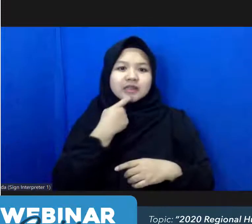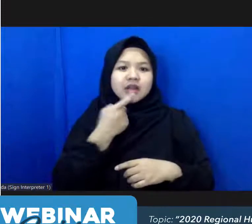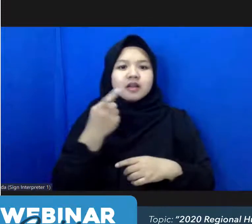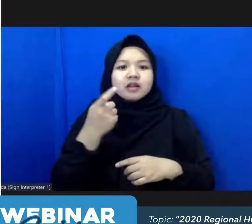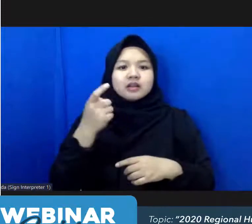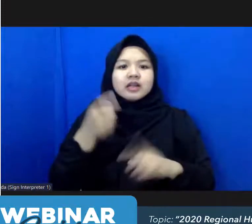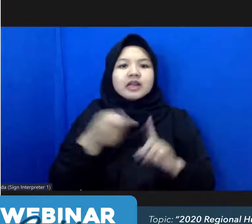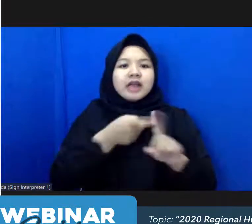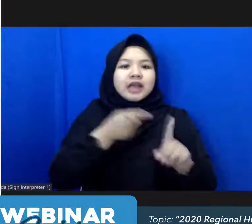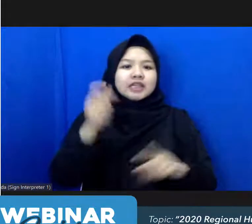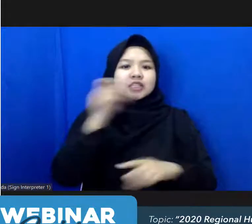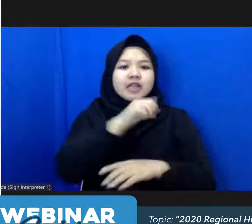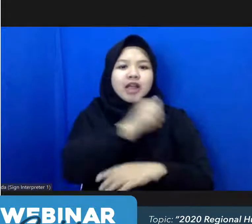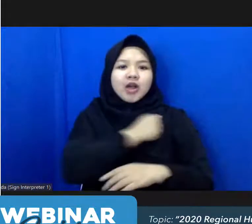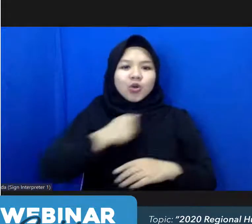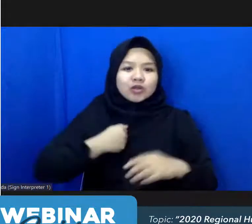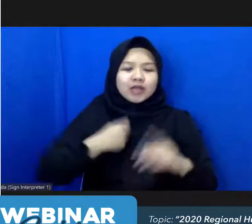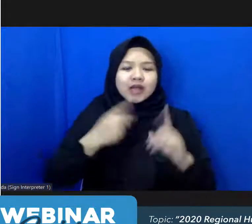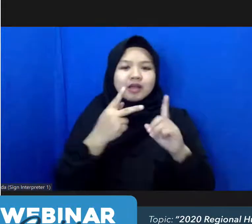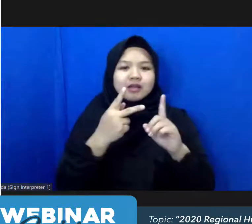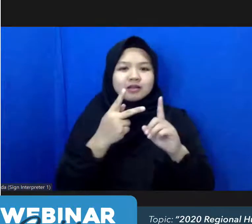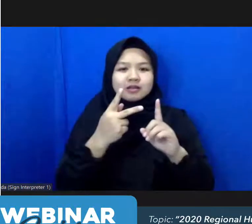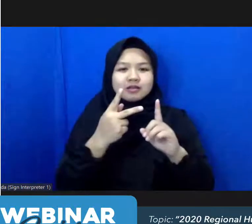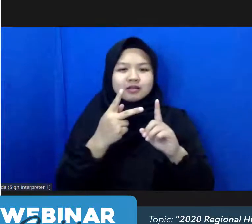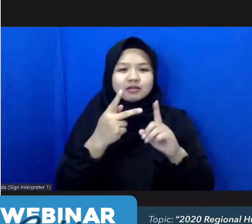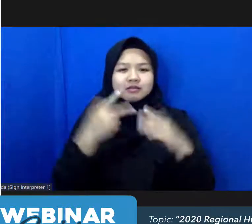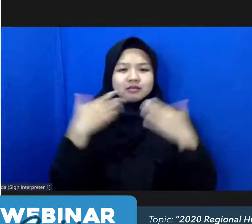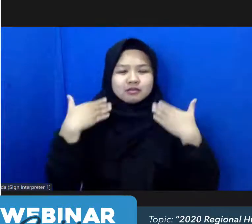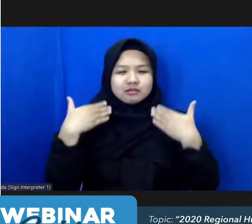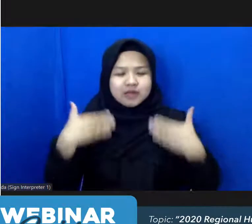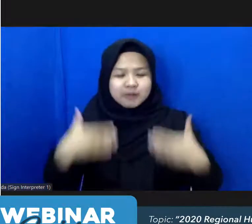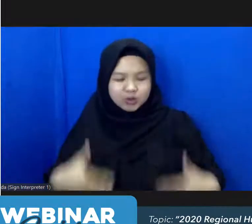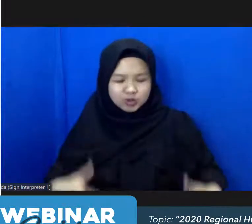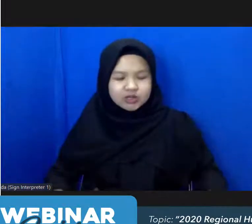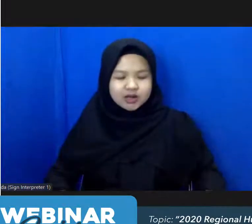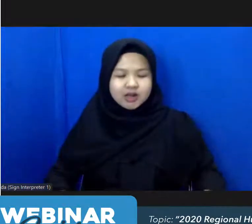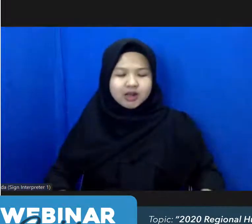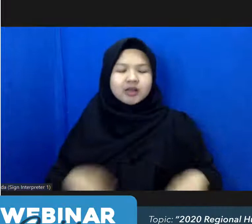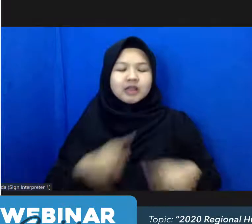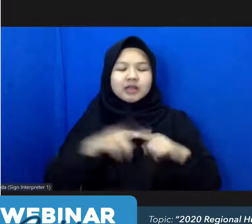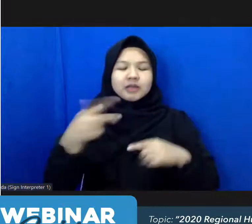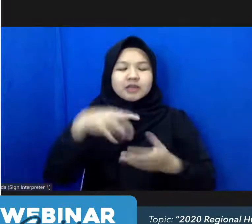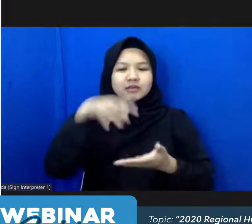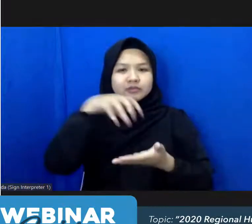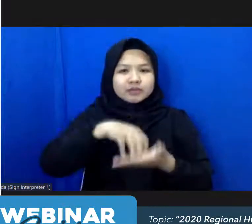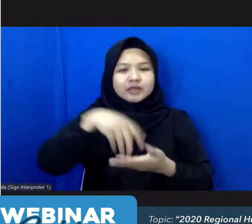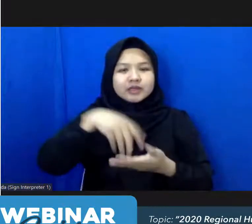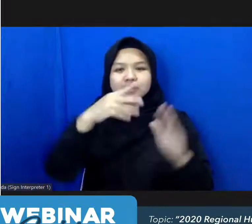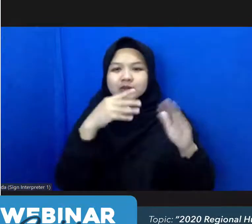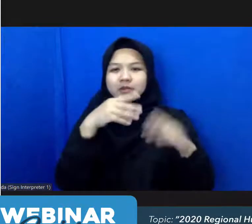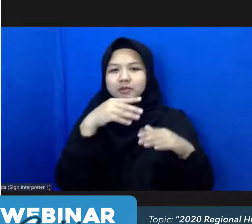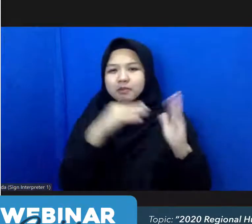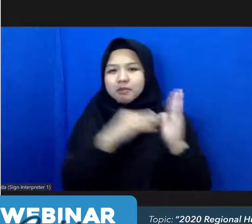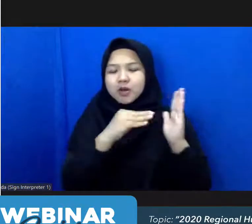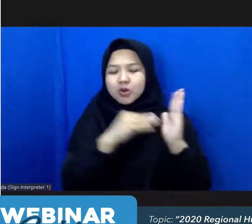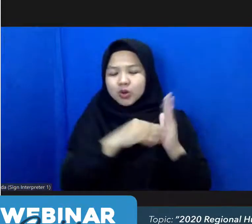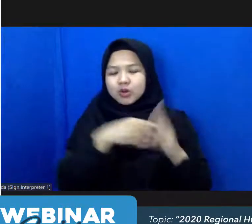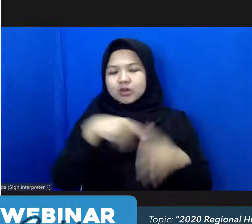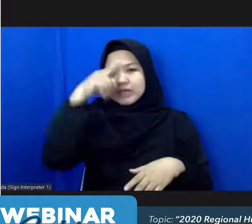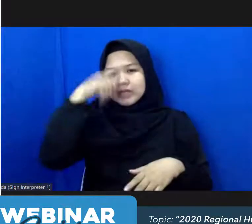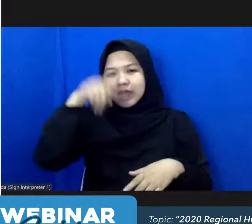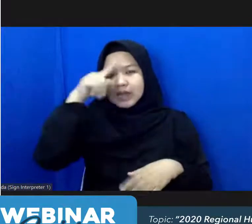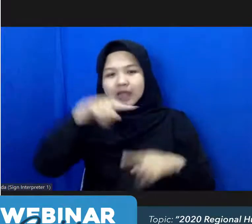This is normally an event that's held face-to-face in Bangkok, but because of COVID-19, we've been able to go online. And so